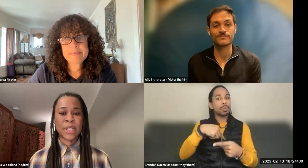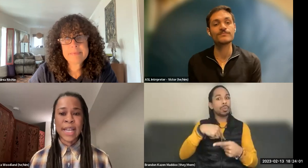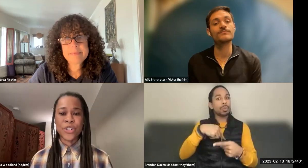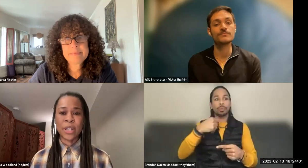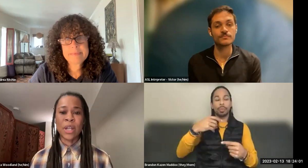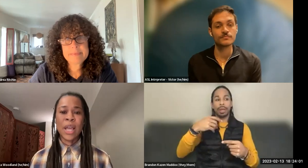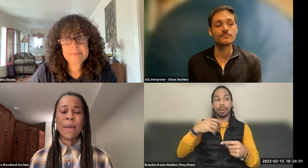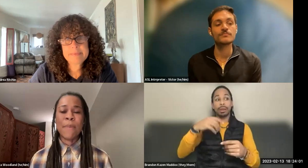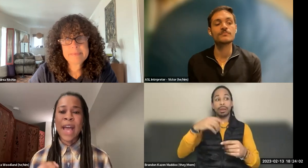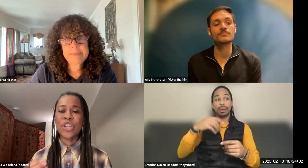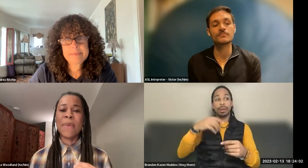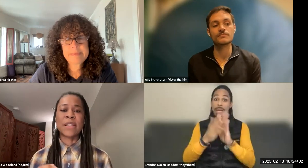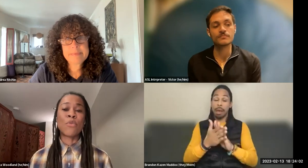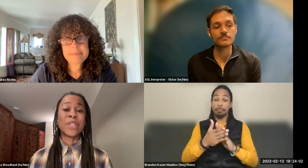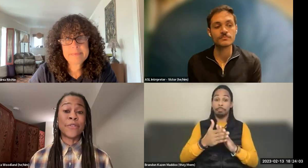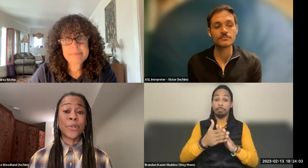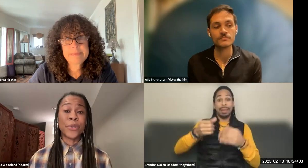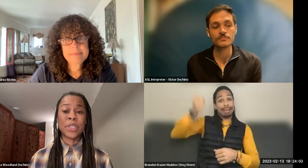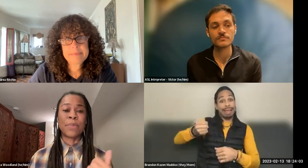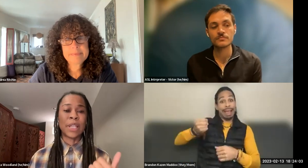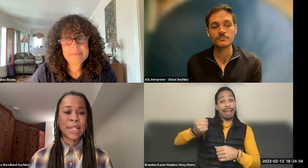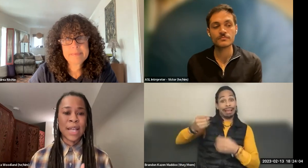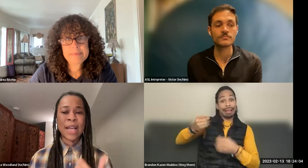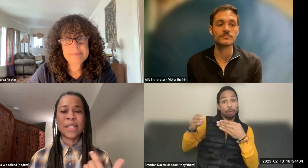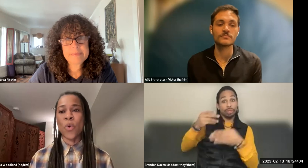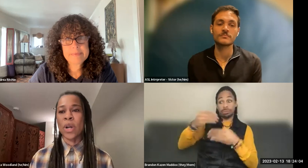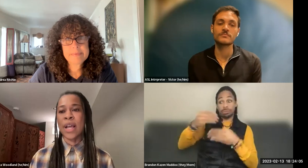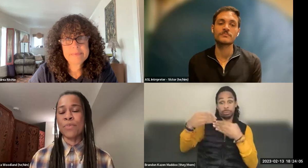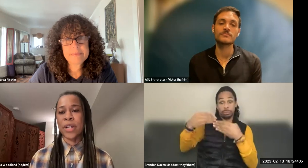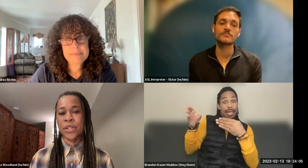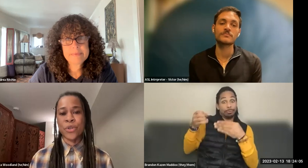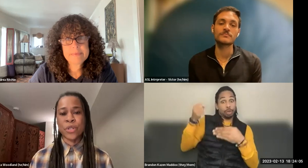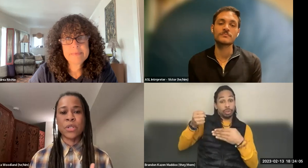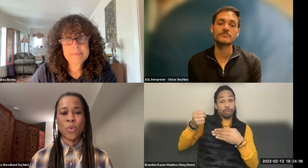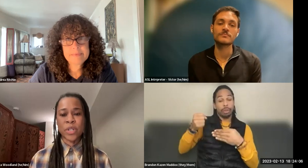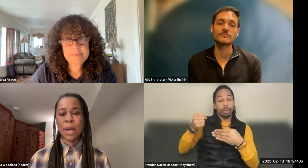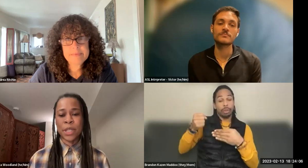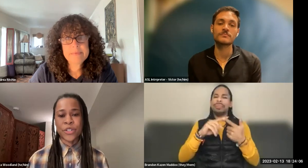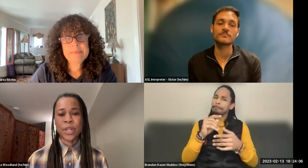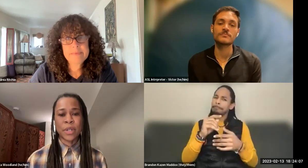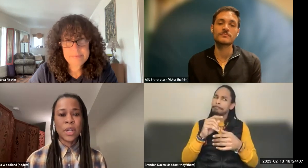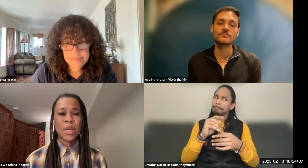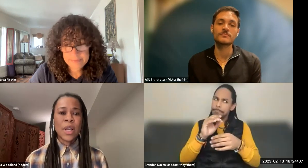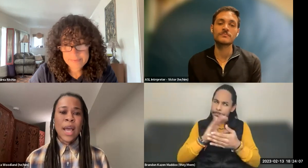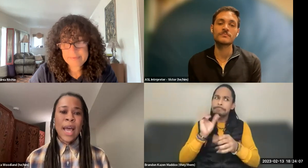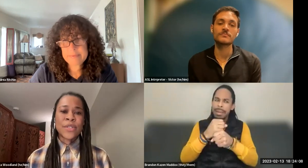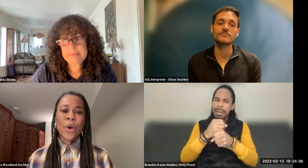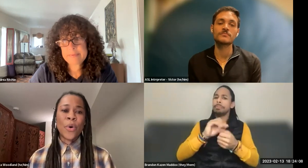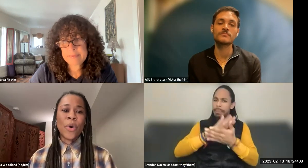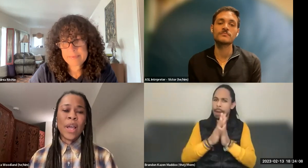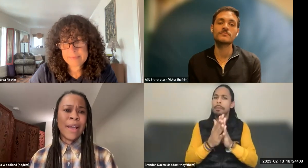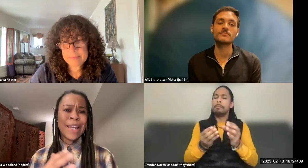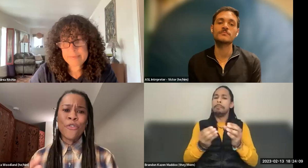and of criminalization, it actually makes it more difficult to politicize and organize practitioners towards abolition.